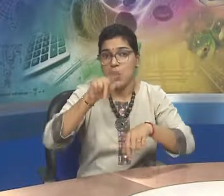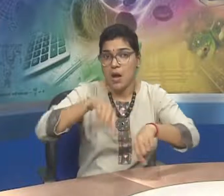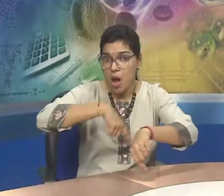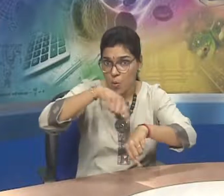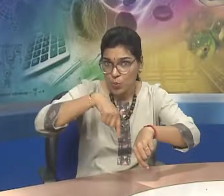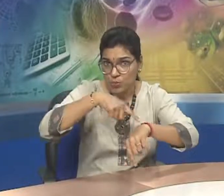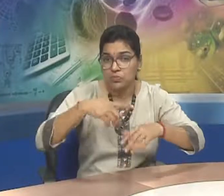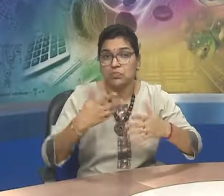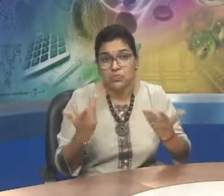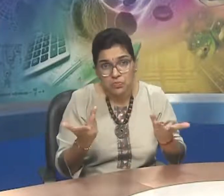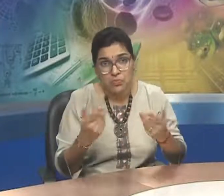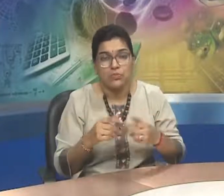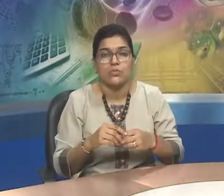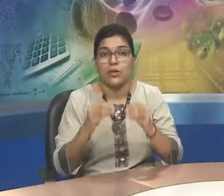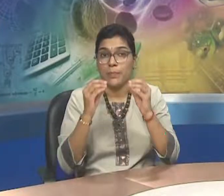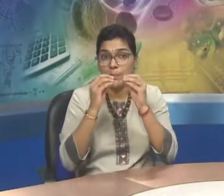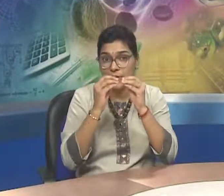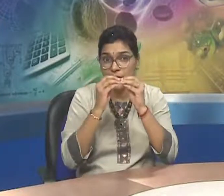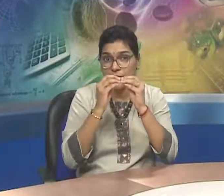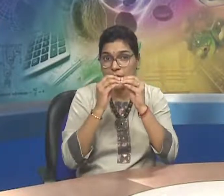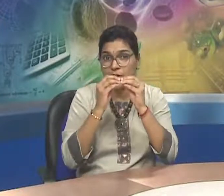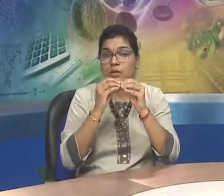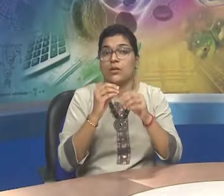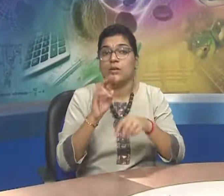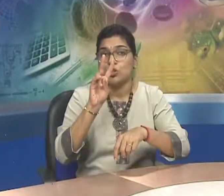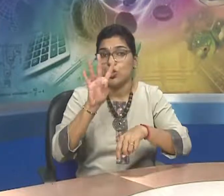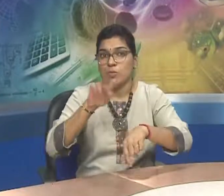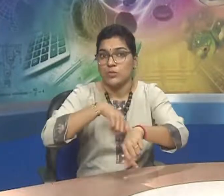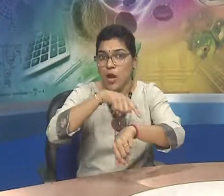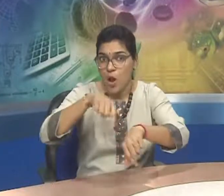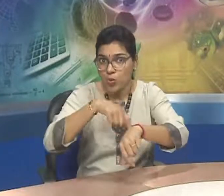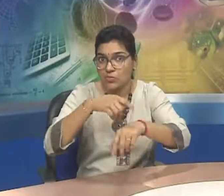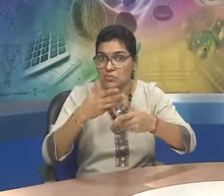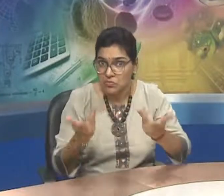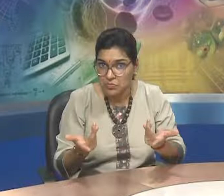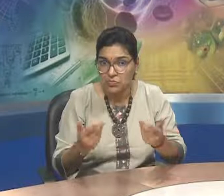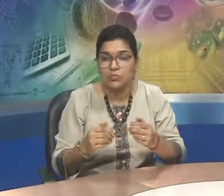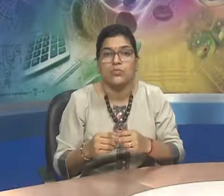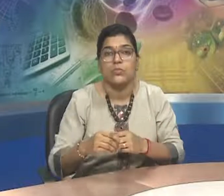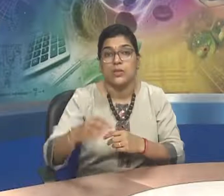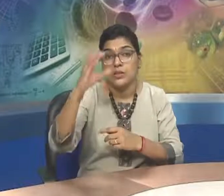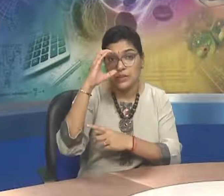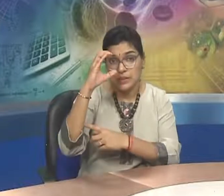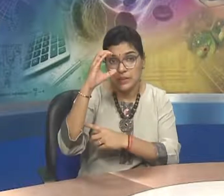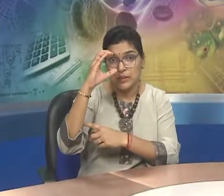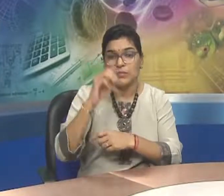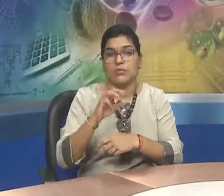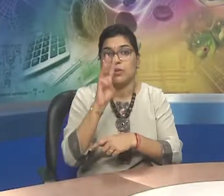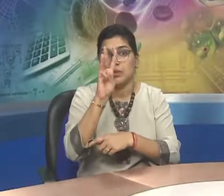hours? A option says 12 hours, the B option says 24